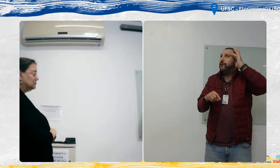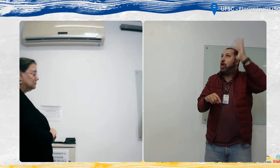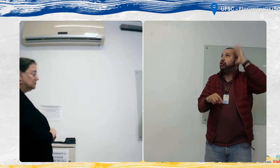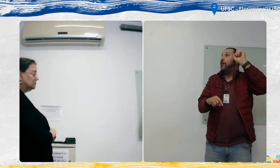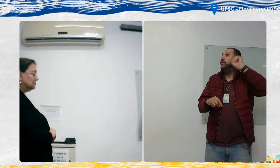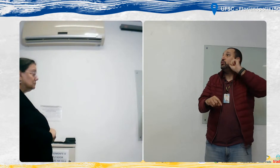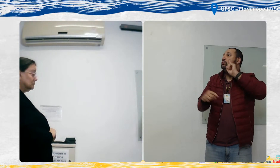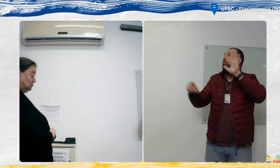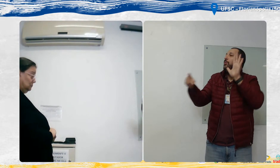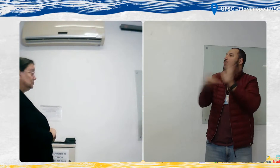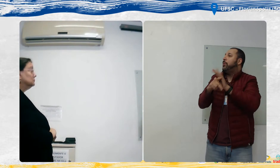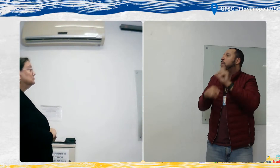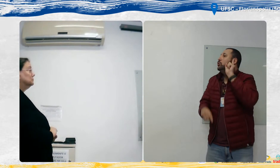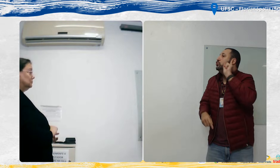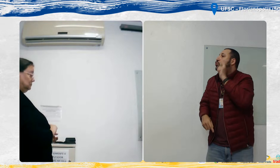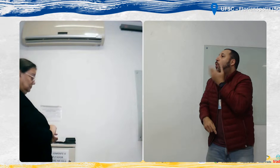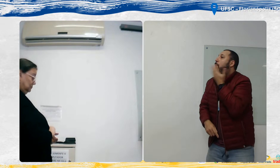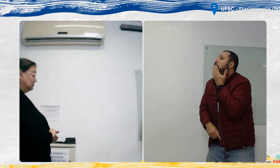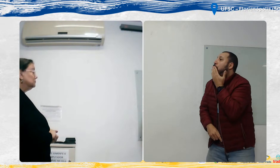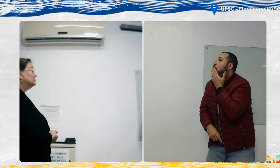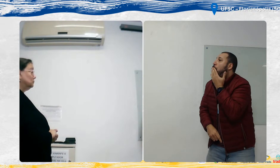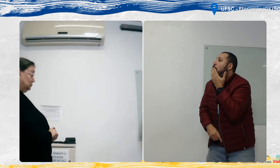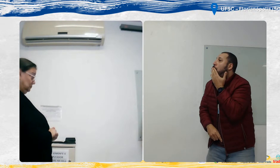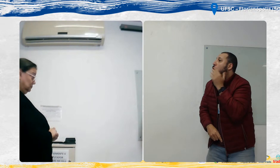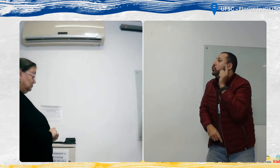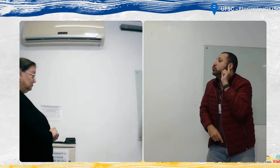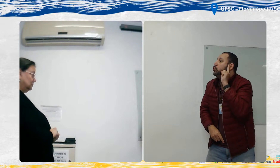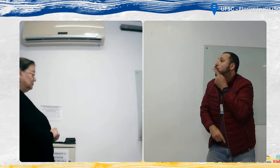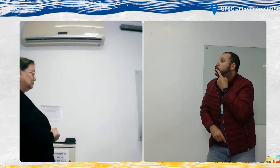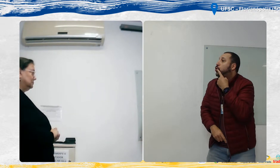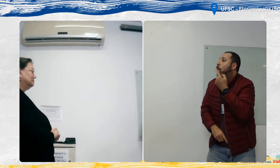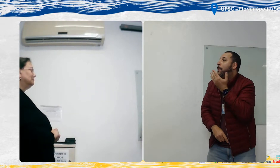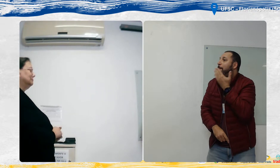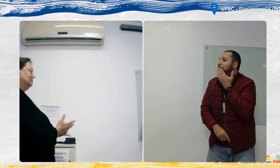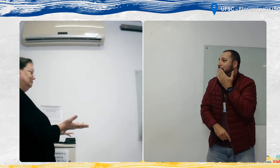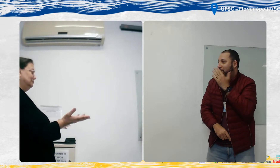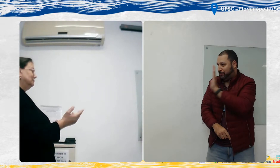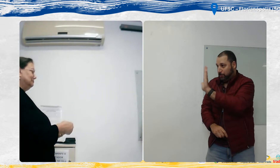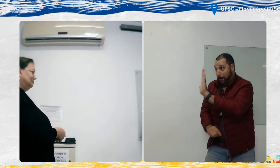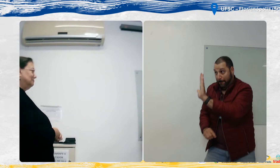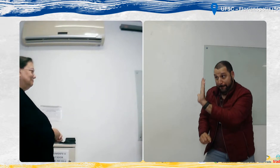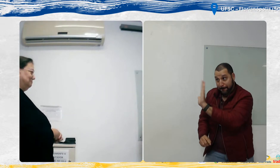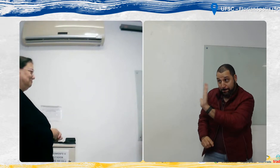do research in philosophy, maybe, or